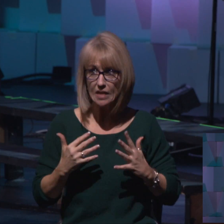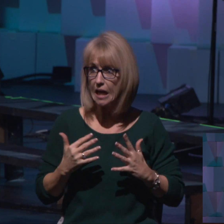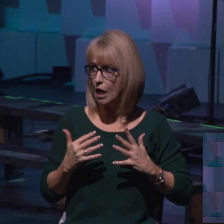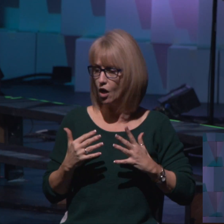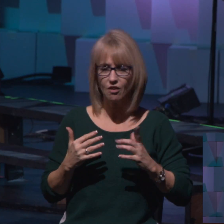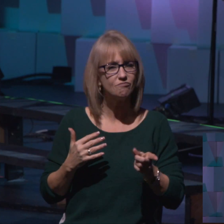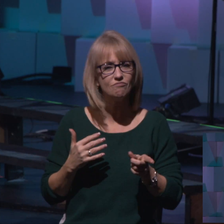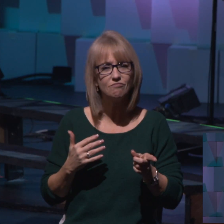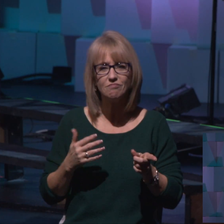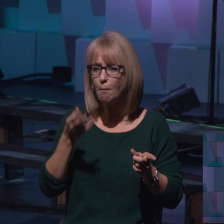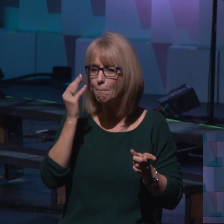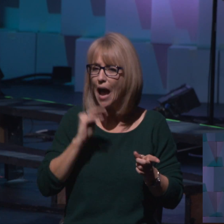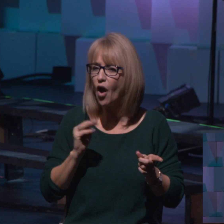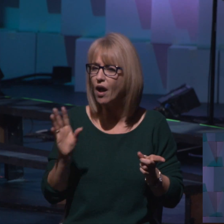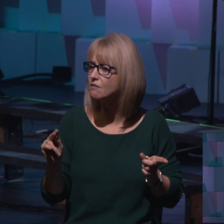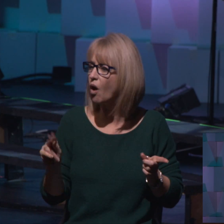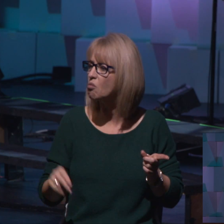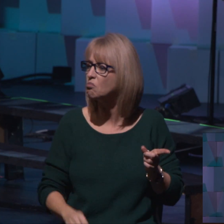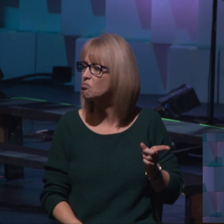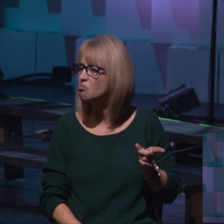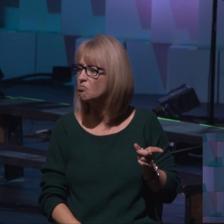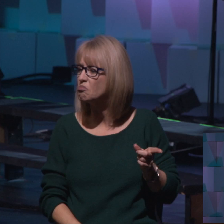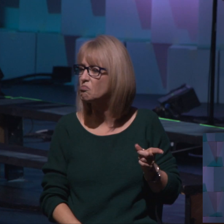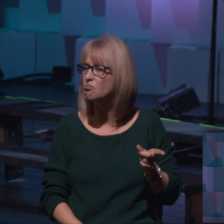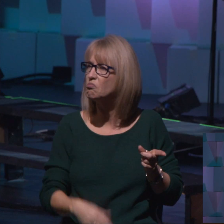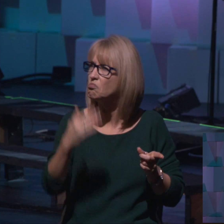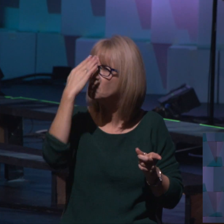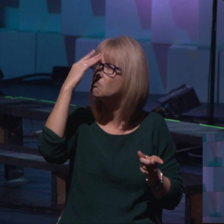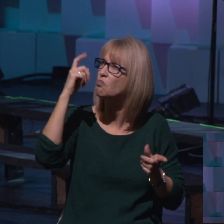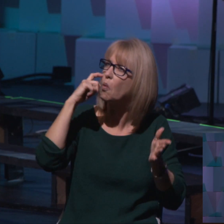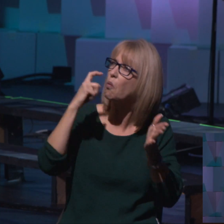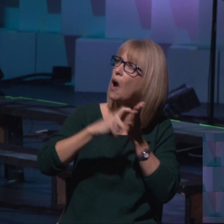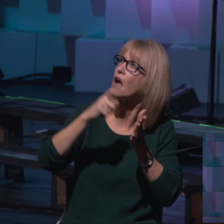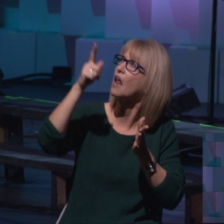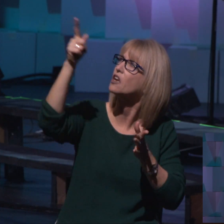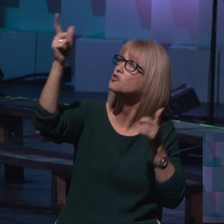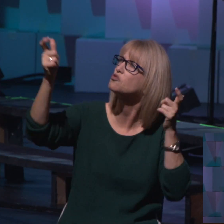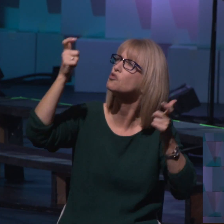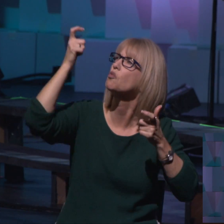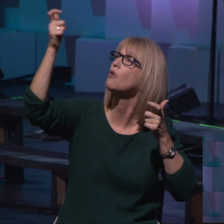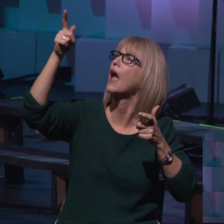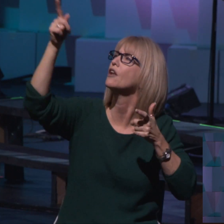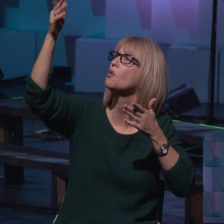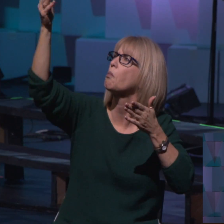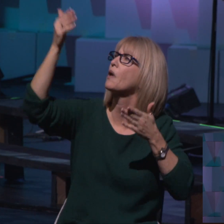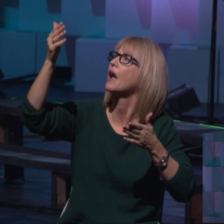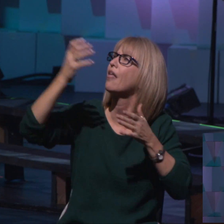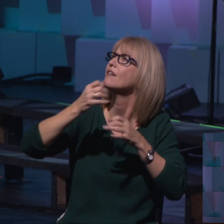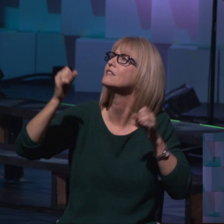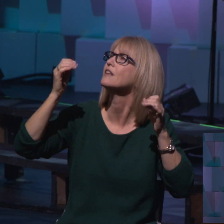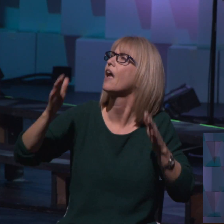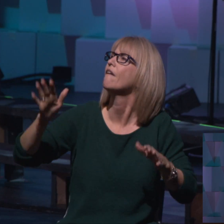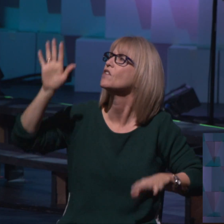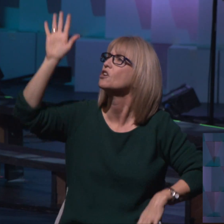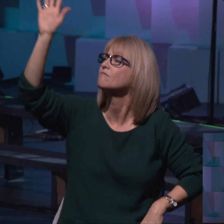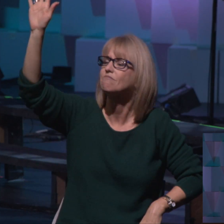instead, in her heart, it was God is doing something great. And he's bringing the Savior. And so she had a very uncertain